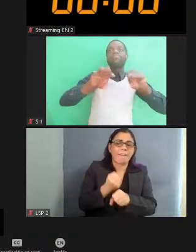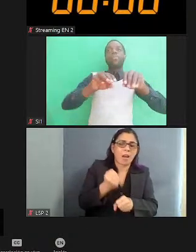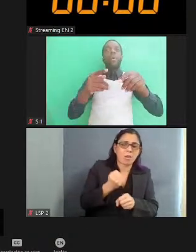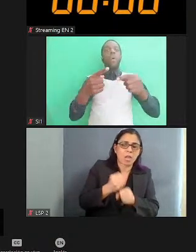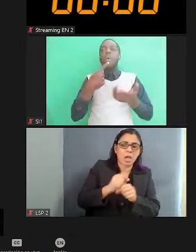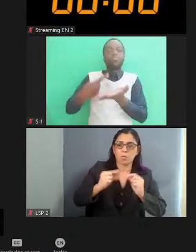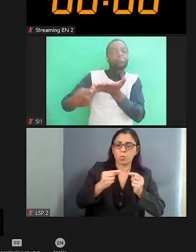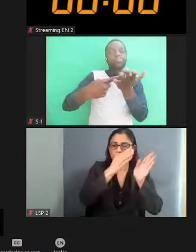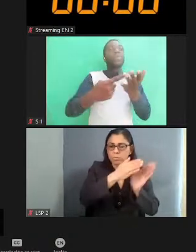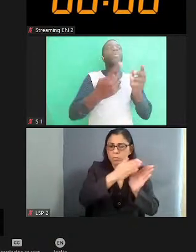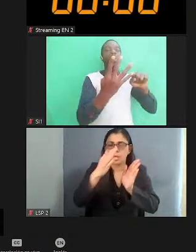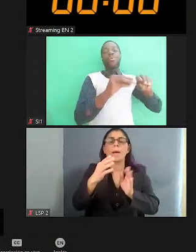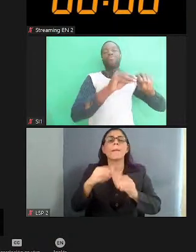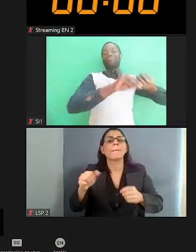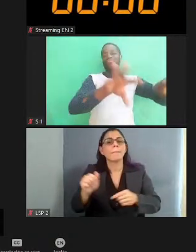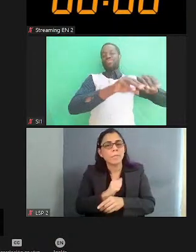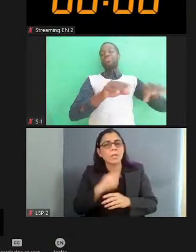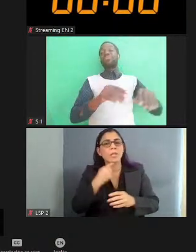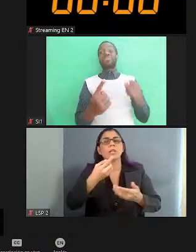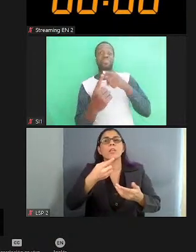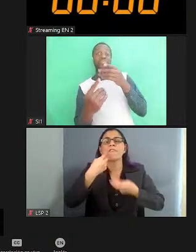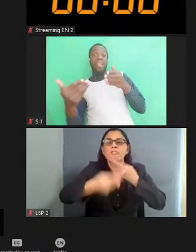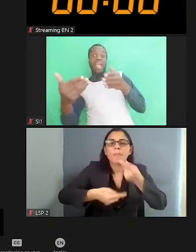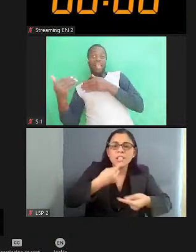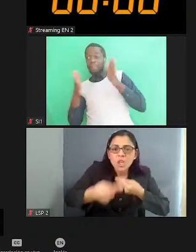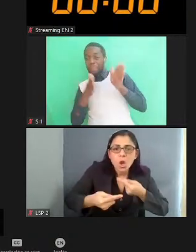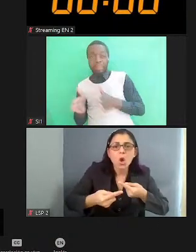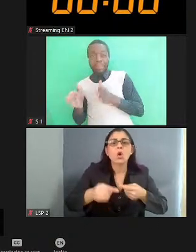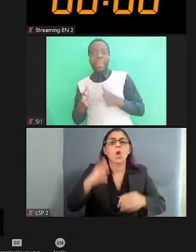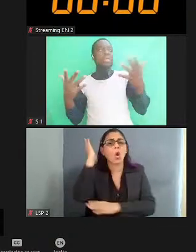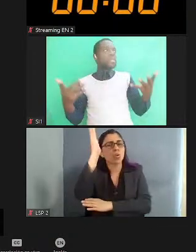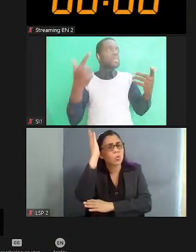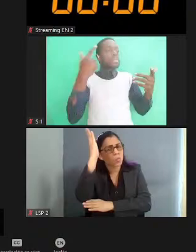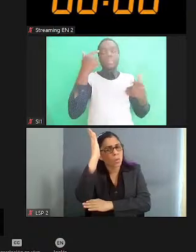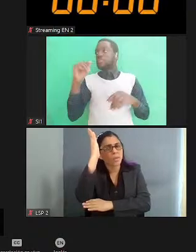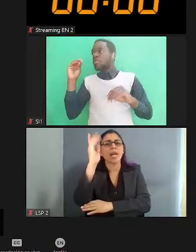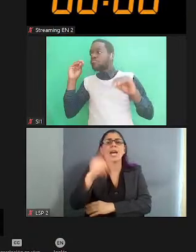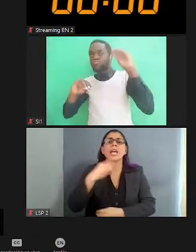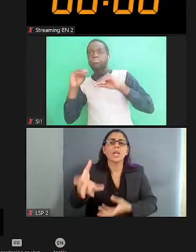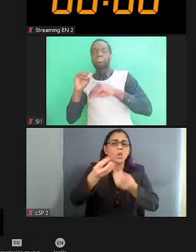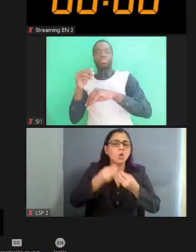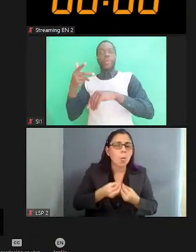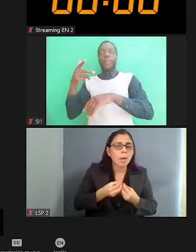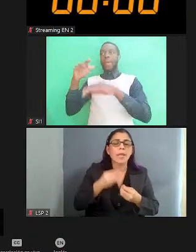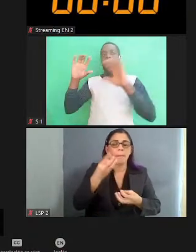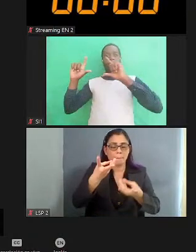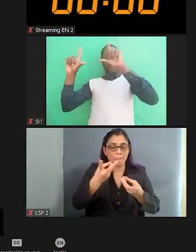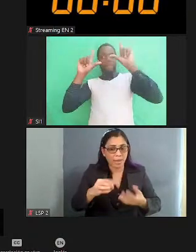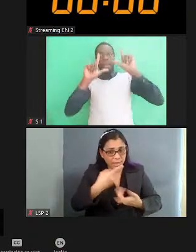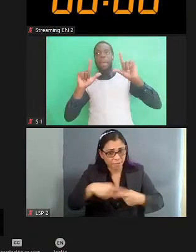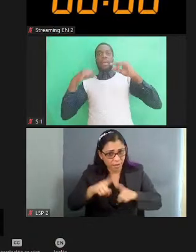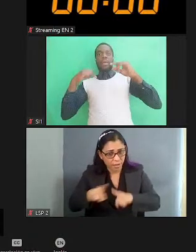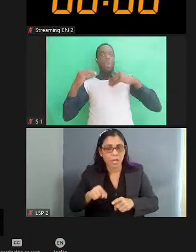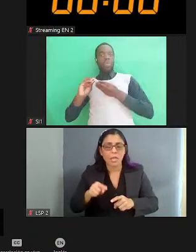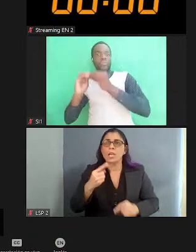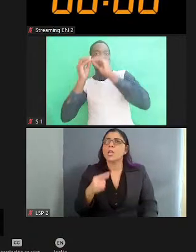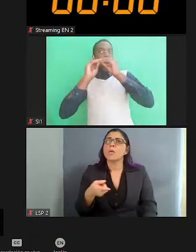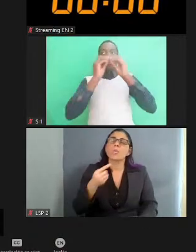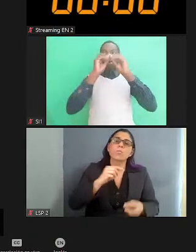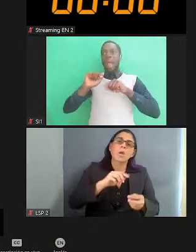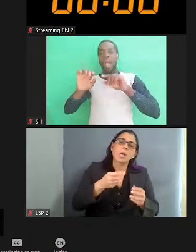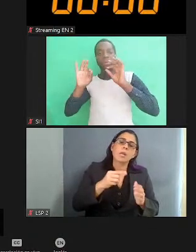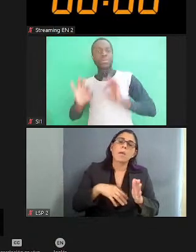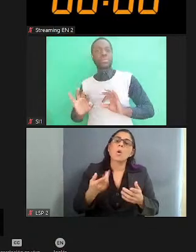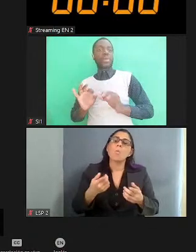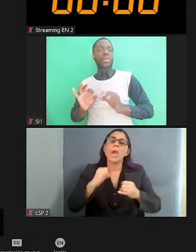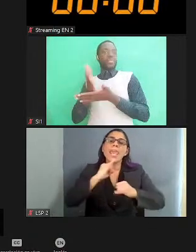was hard cabinet work to work on materials information audio visuals accessible materials different